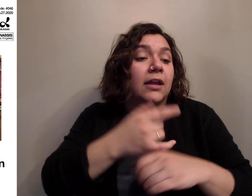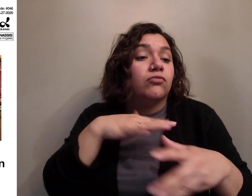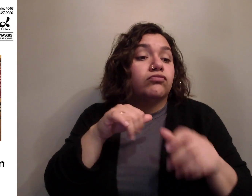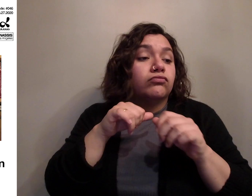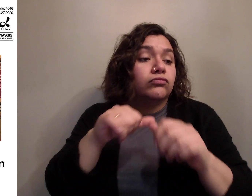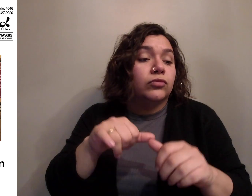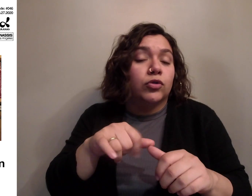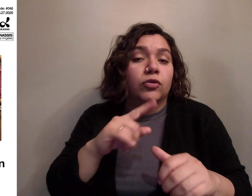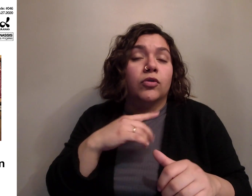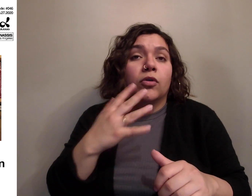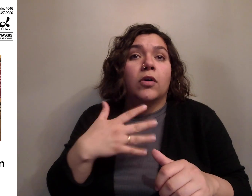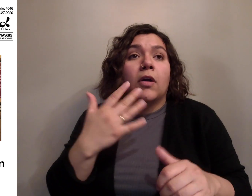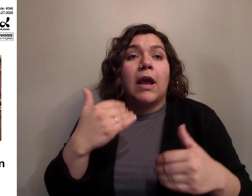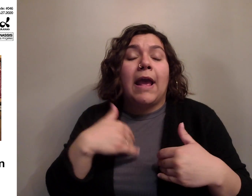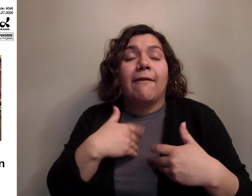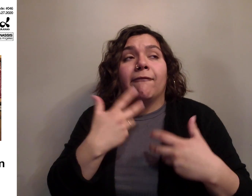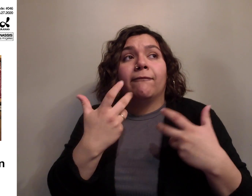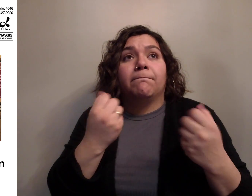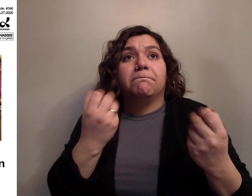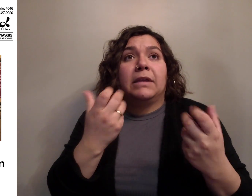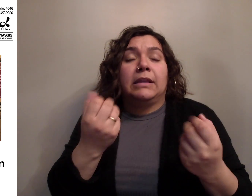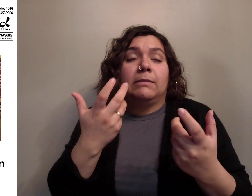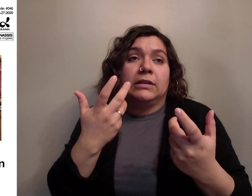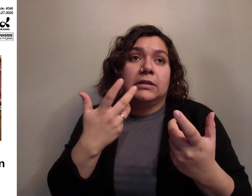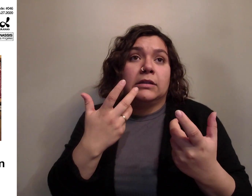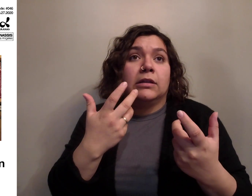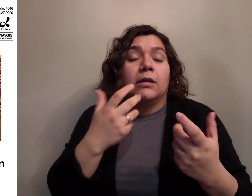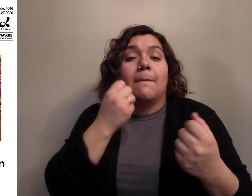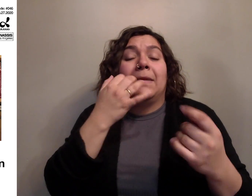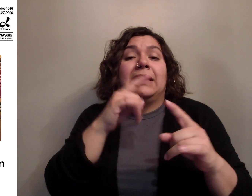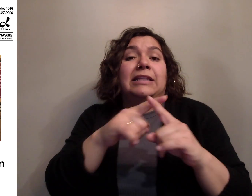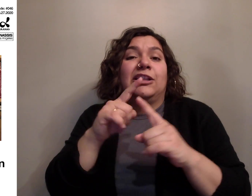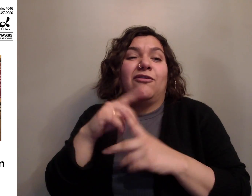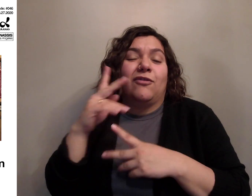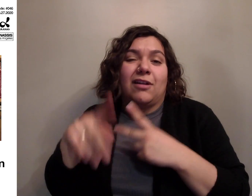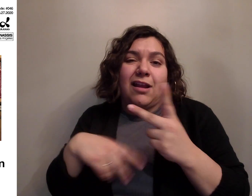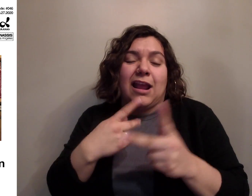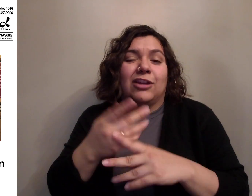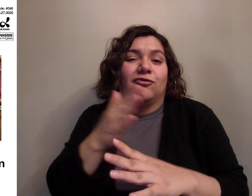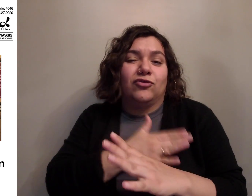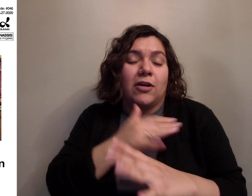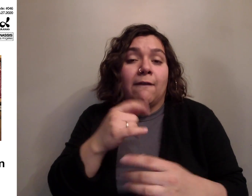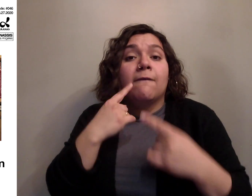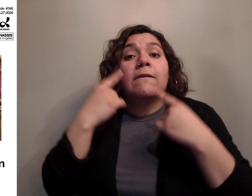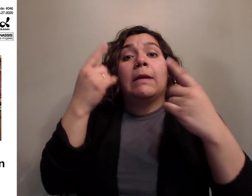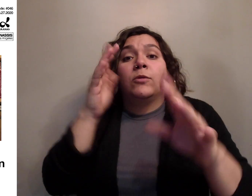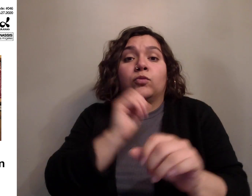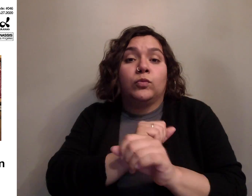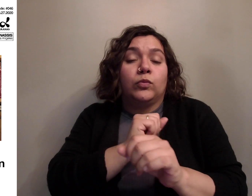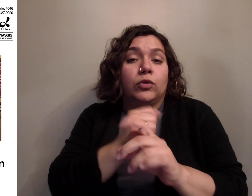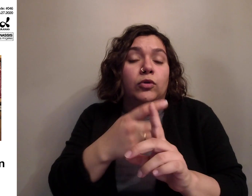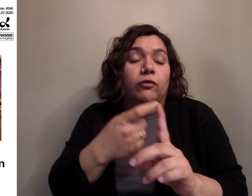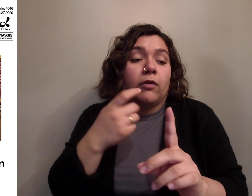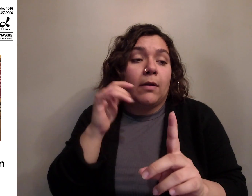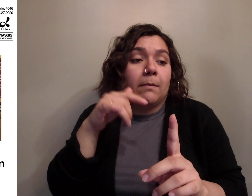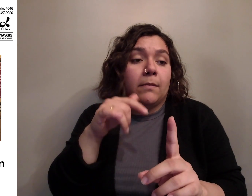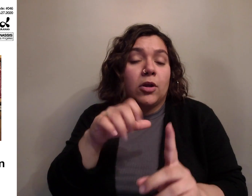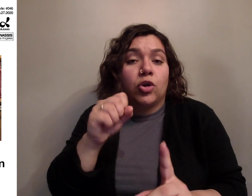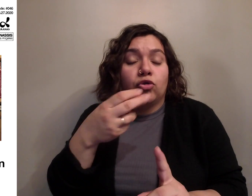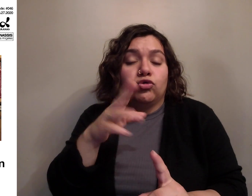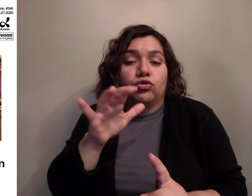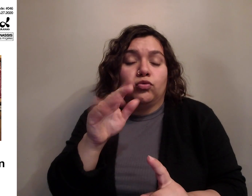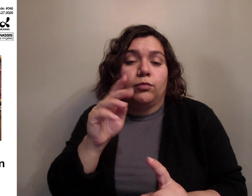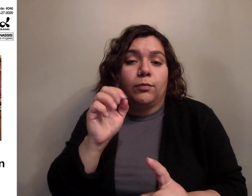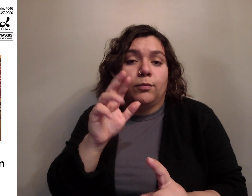day, and went on to cover an extraordinary breadth of repertory from very famous works